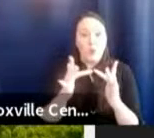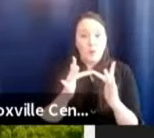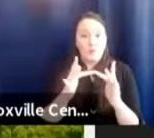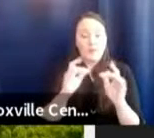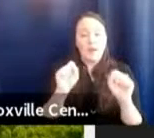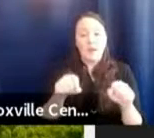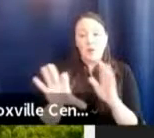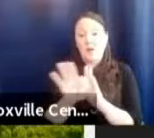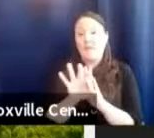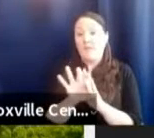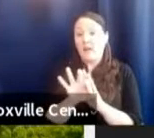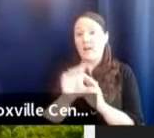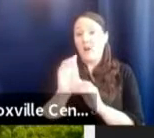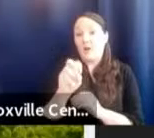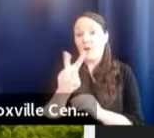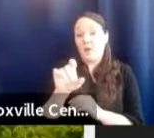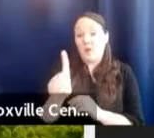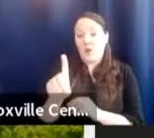at